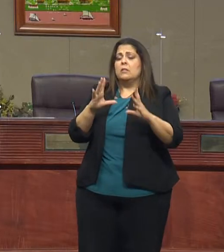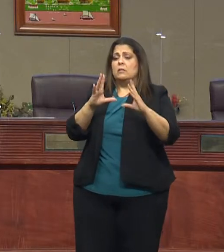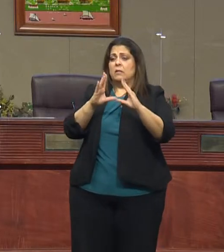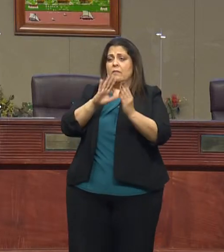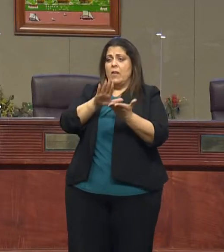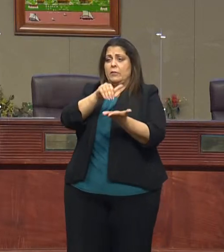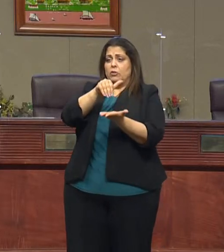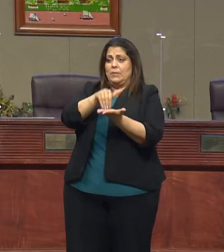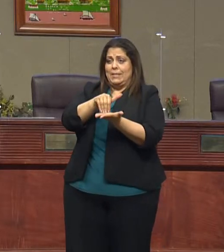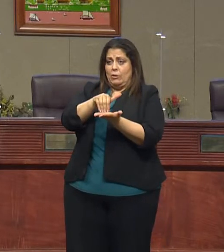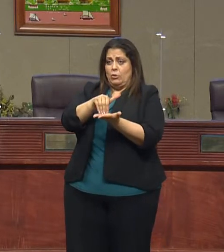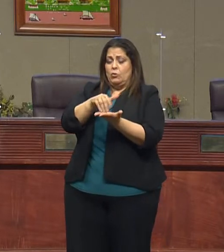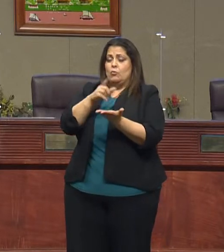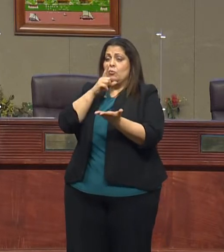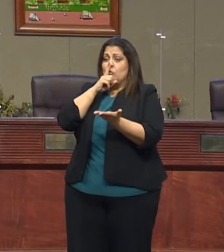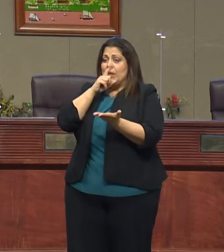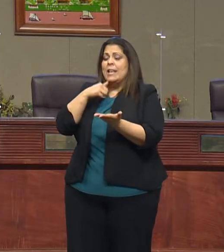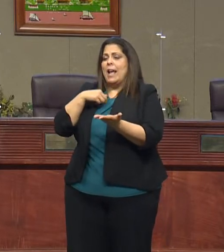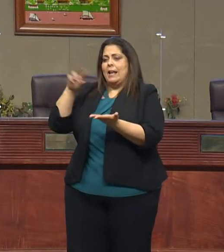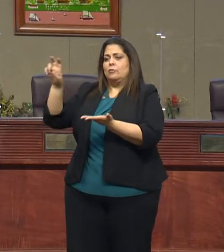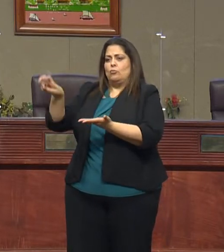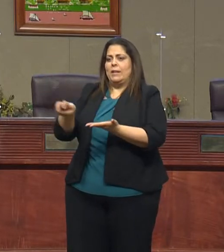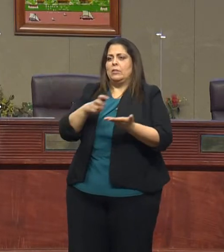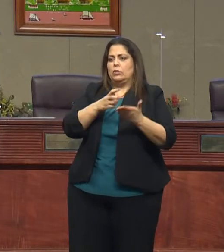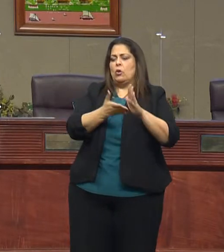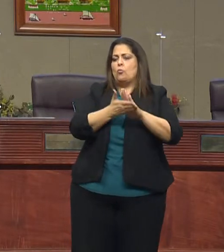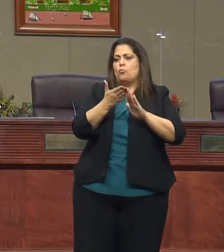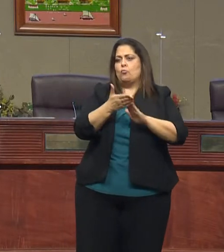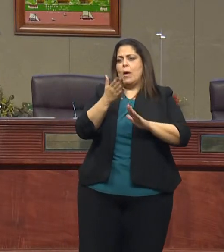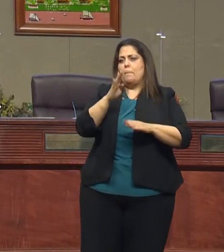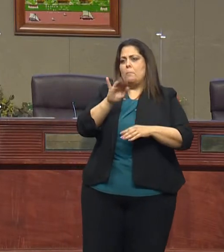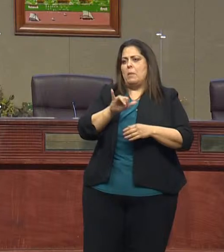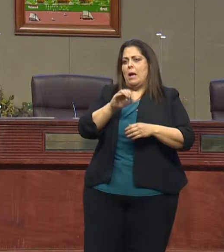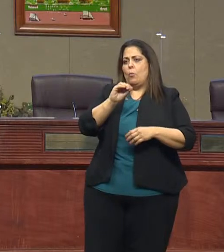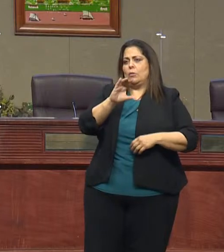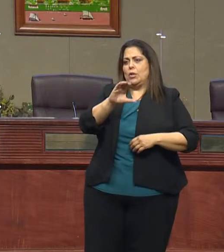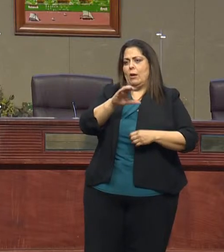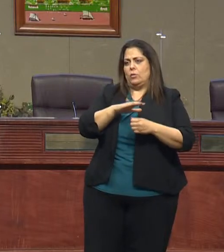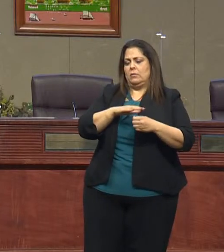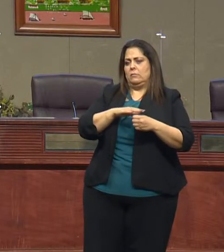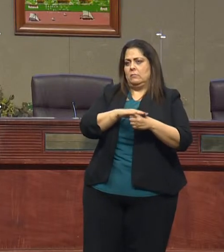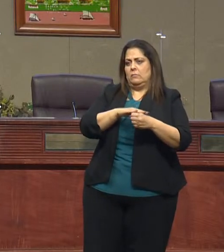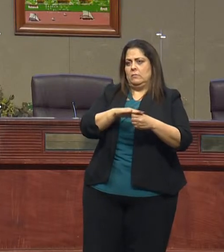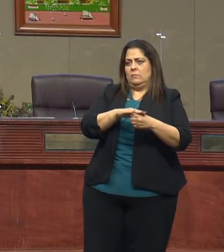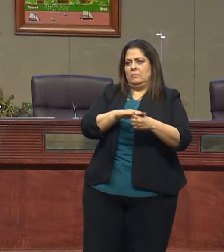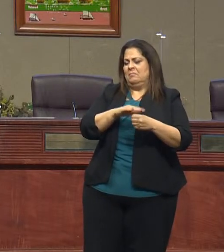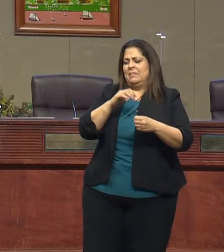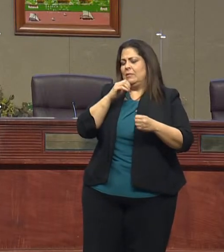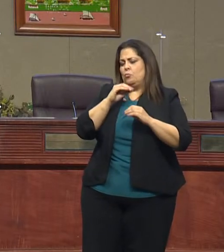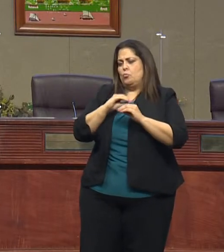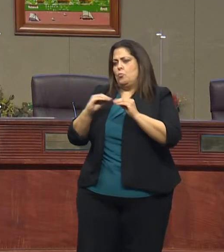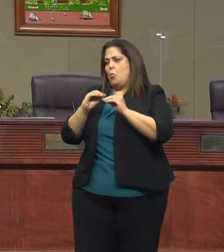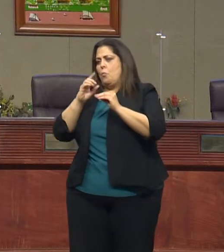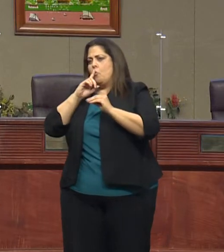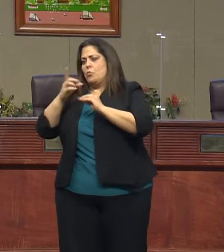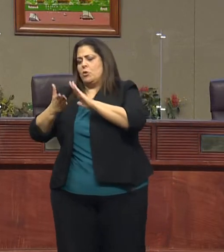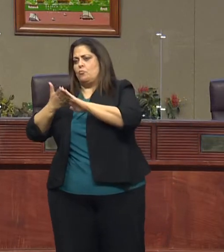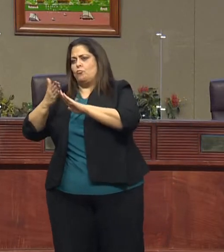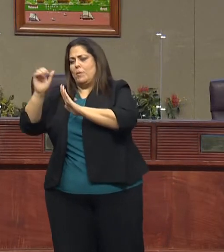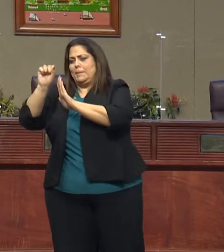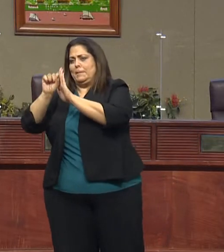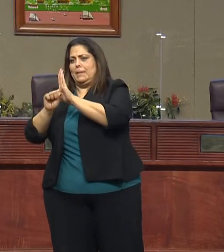has now transitioned and being run by the county. And not really being run by the state. It's